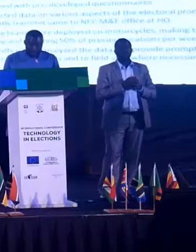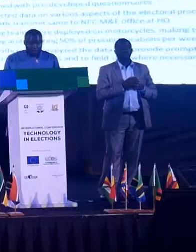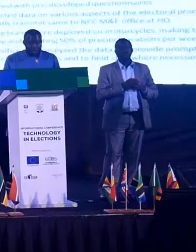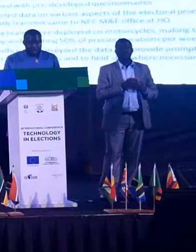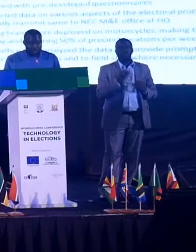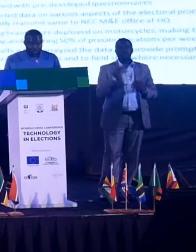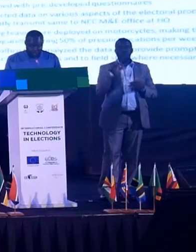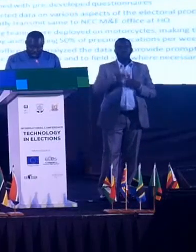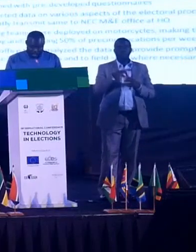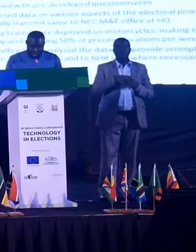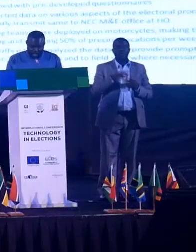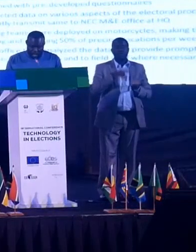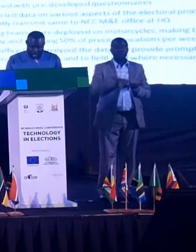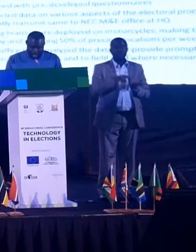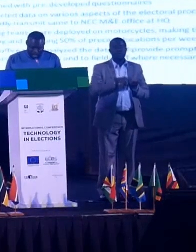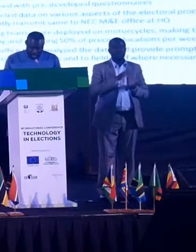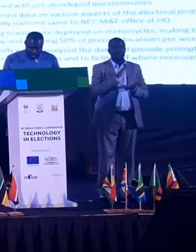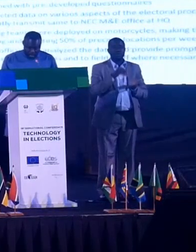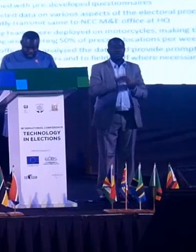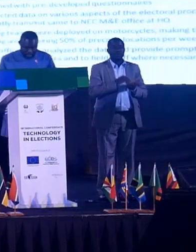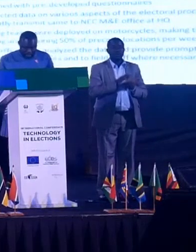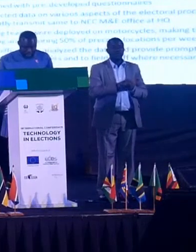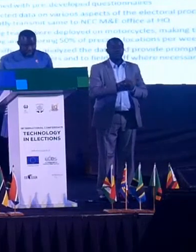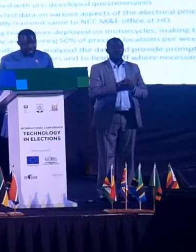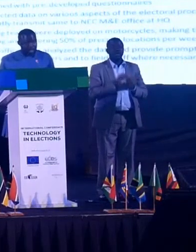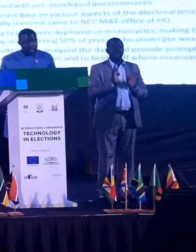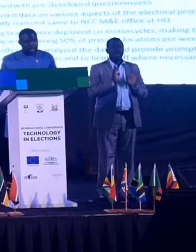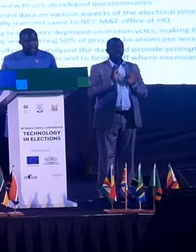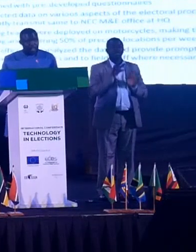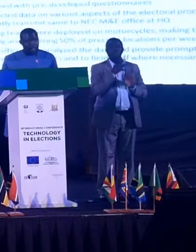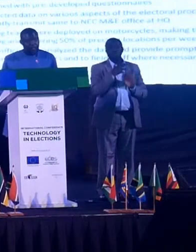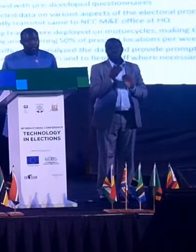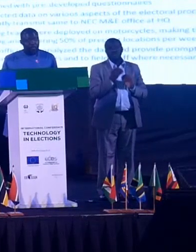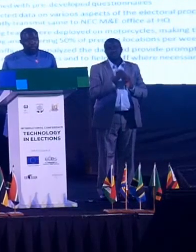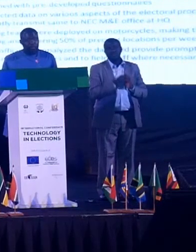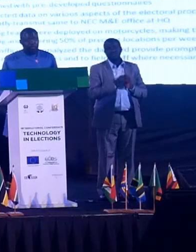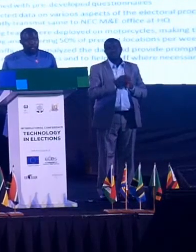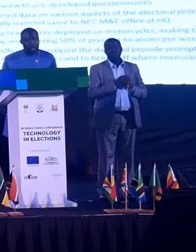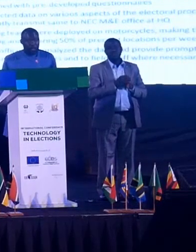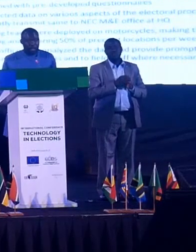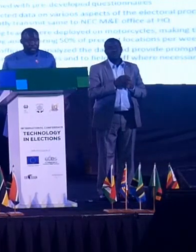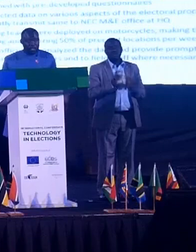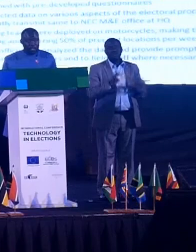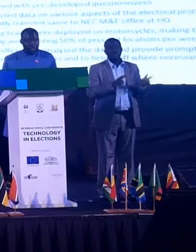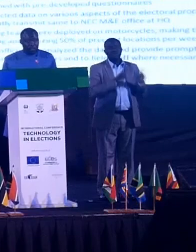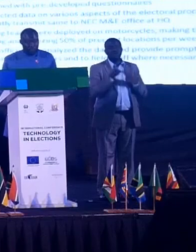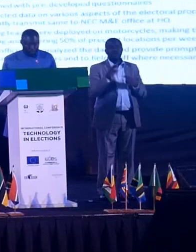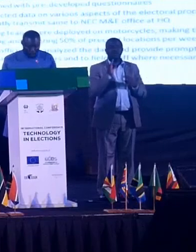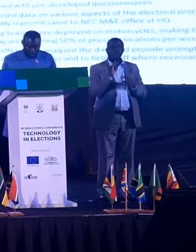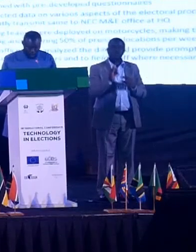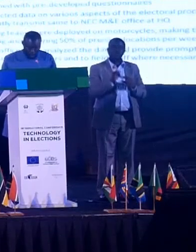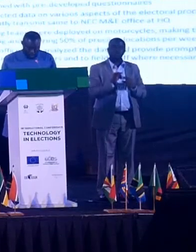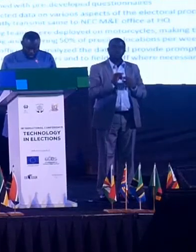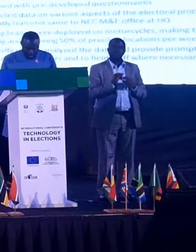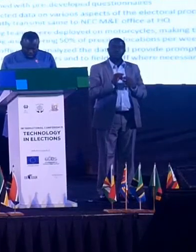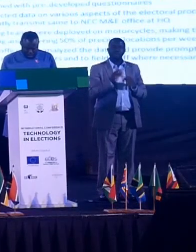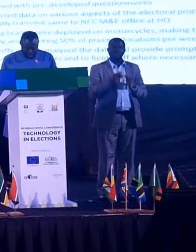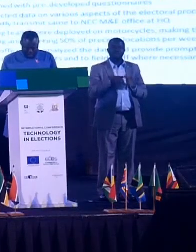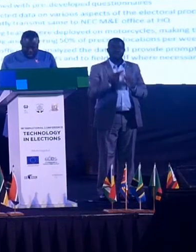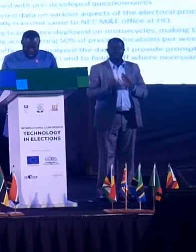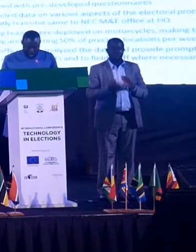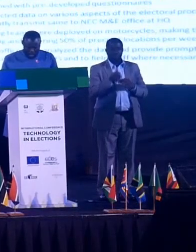of the voter registration center exercise, and the monitoring falls under